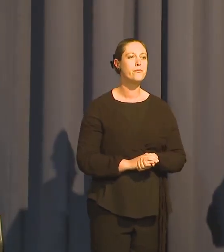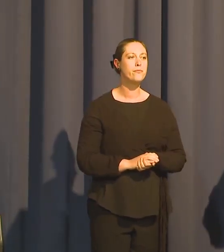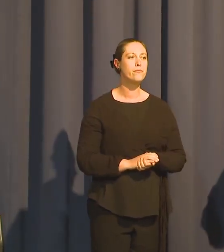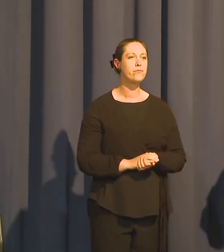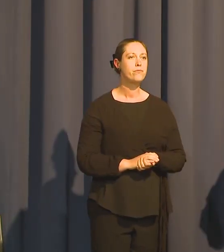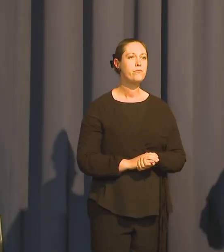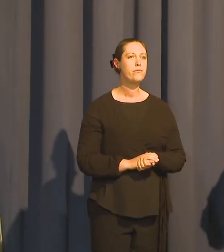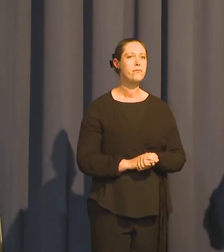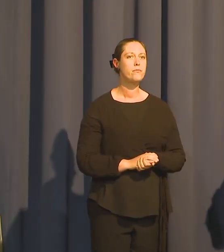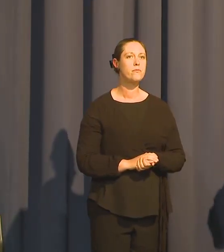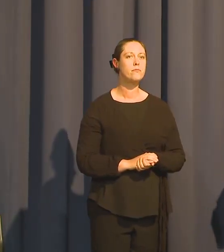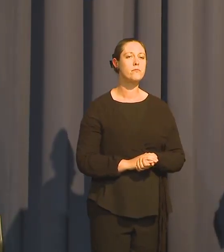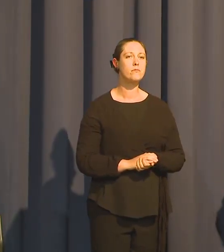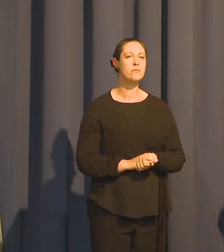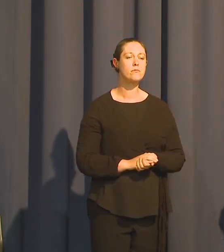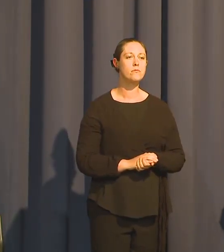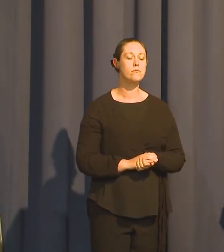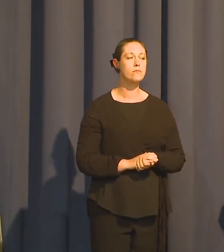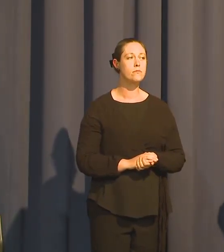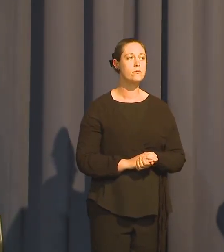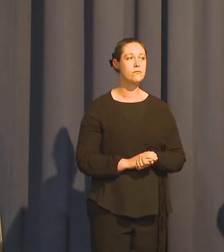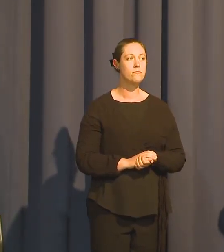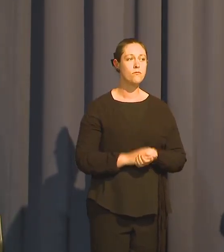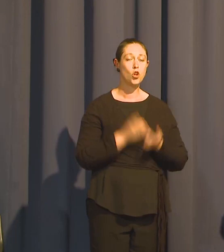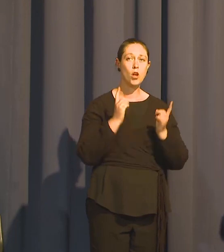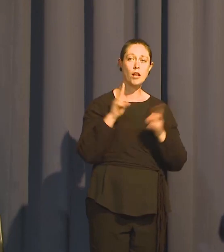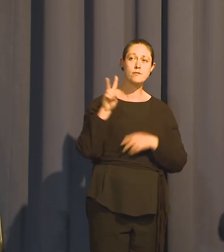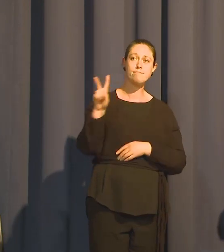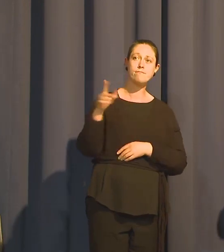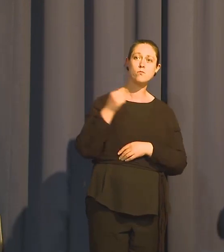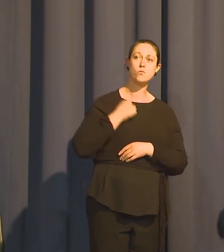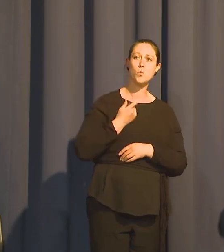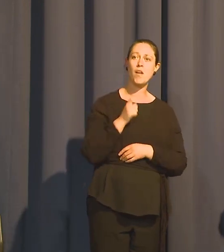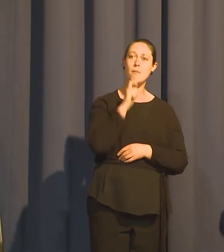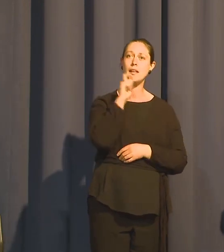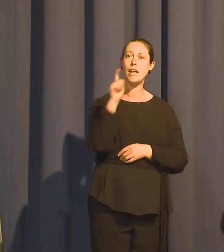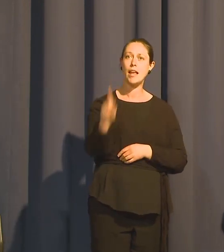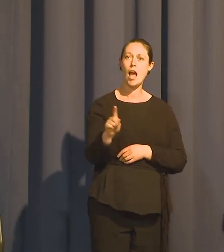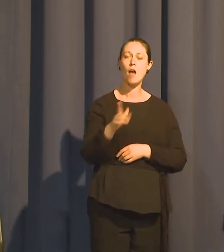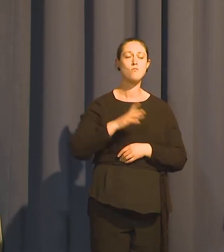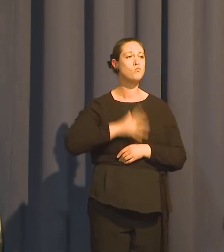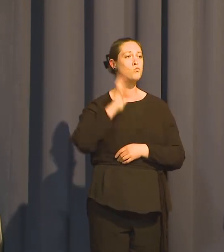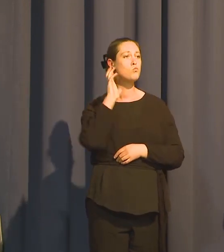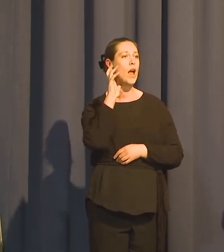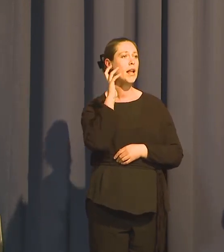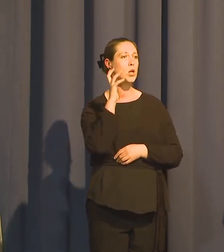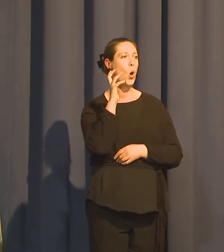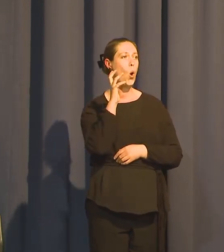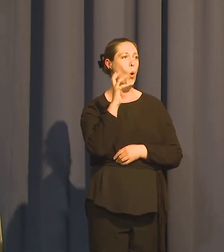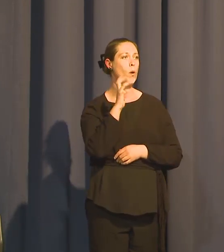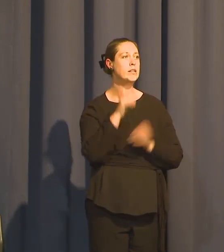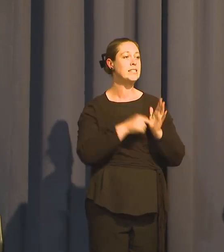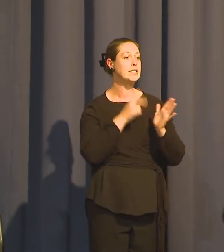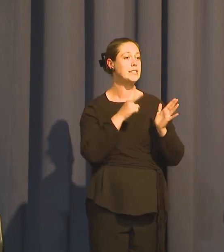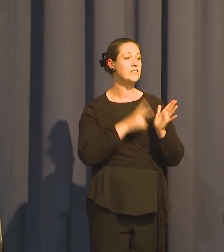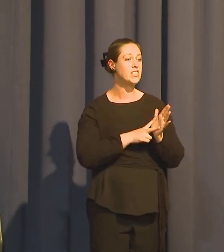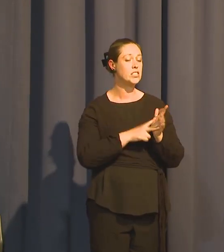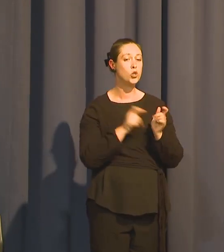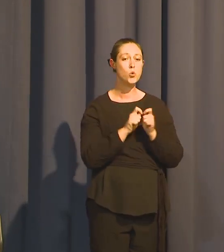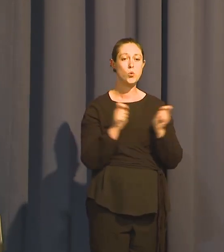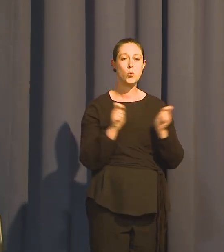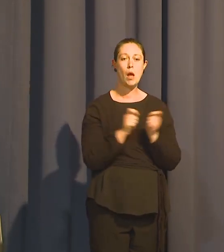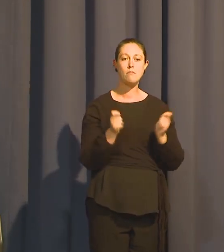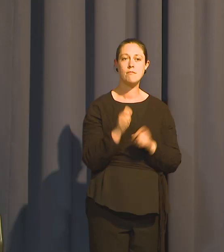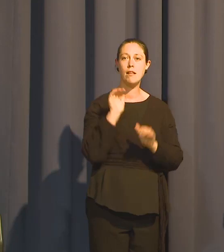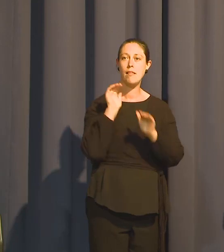You'll notice today we've got the media are present. We've got radio, television and the newspapers. And I can let the media people here